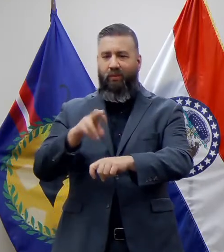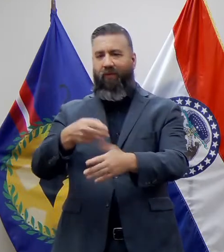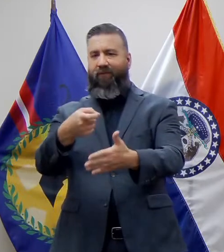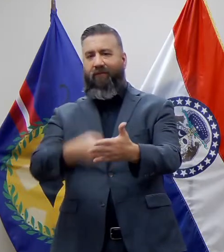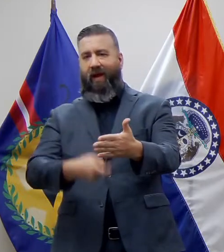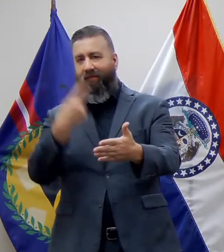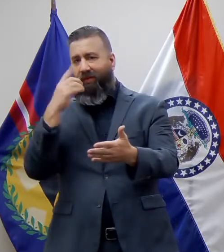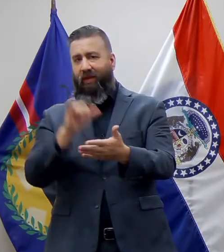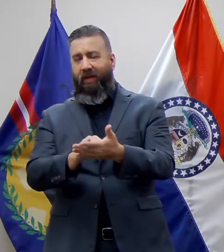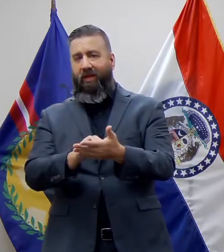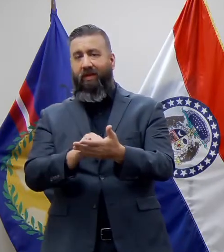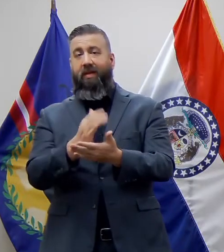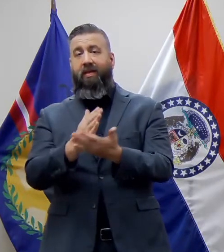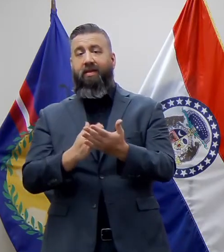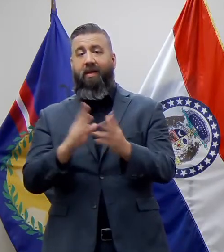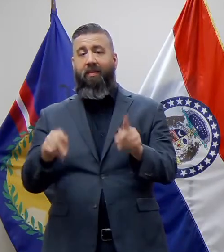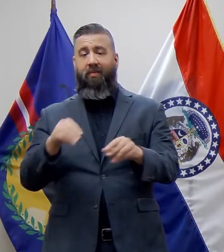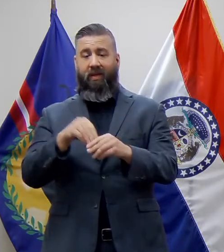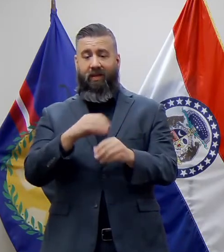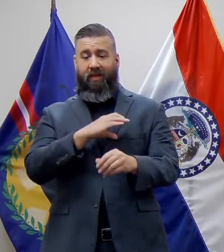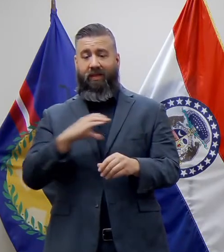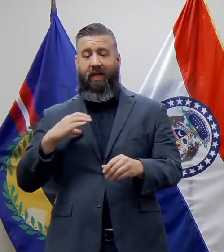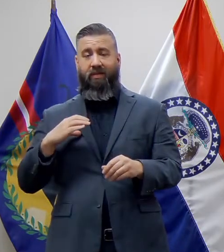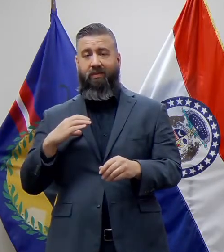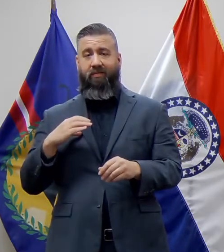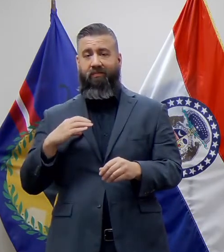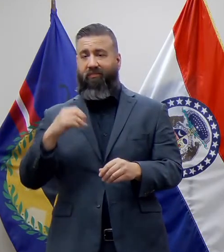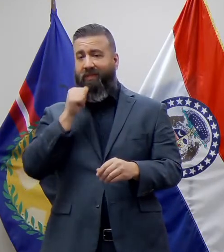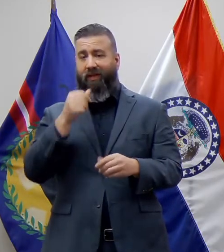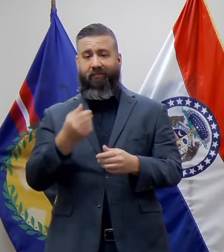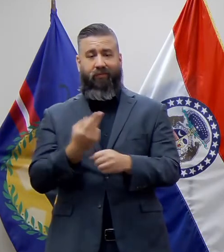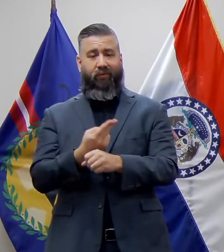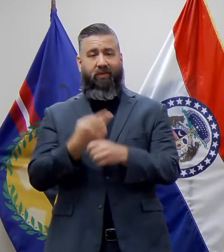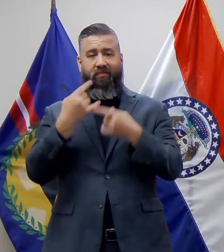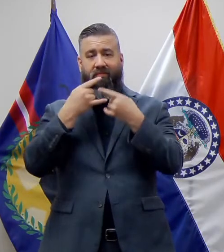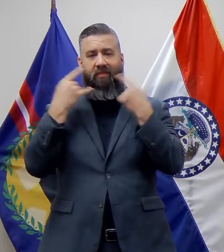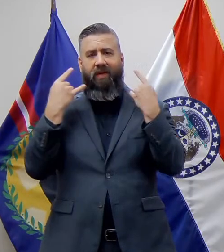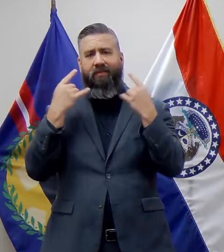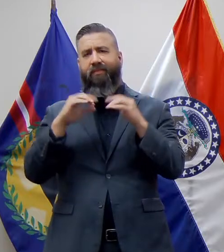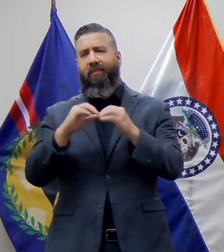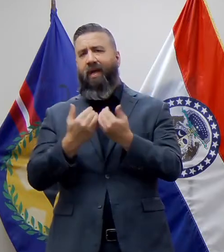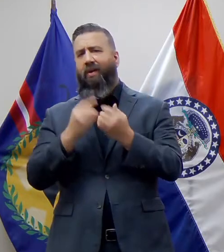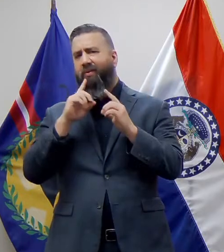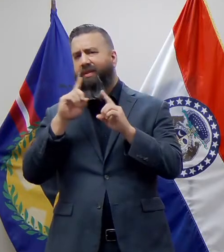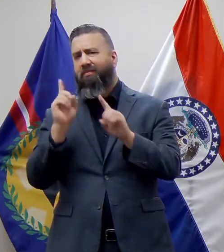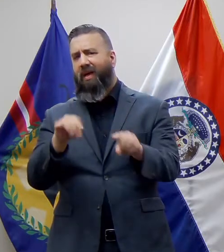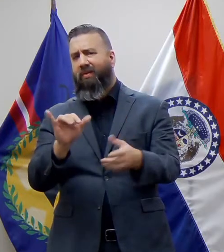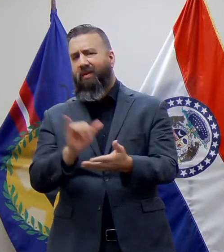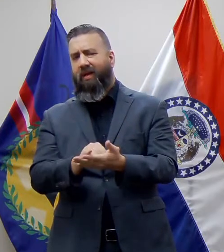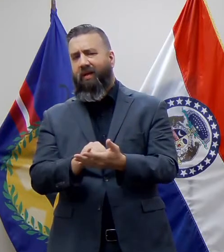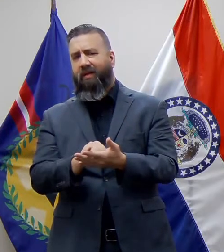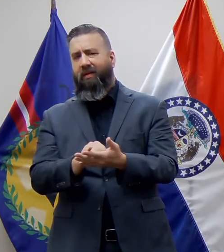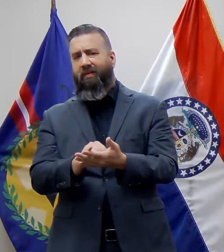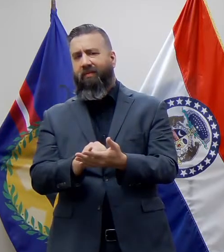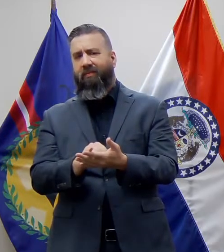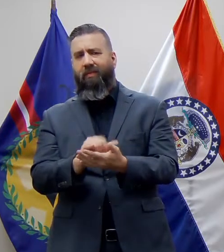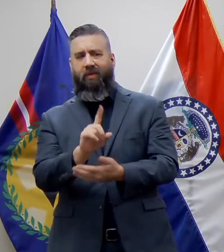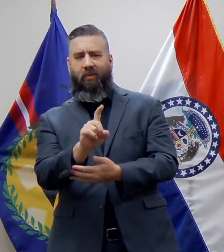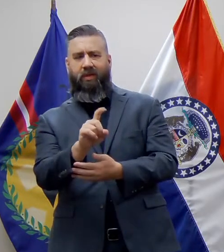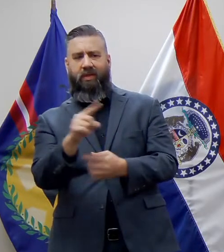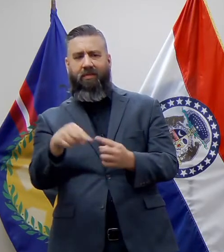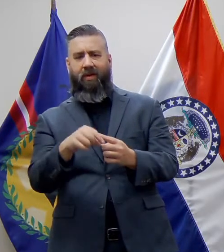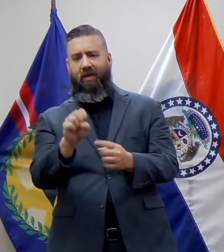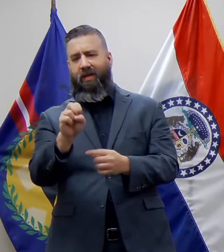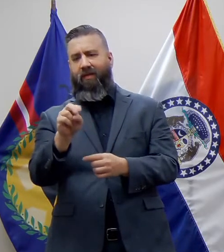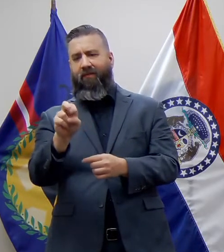people in the council chambers last night not wearing a mask despite the order. How do you respond to that argument? And this question about